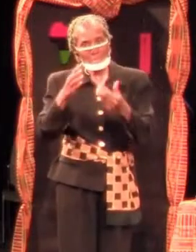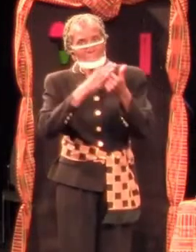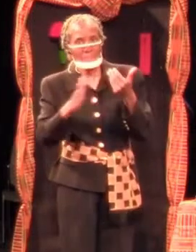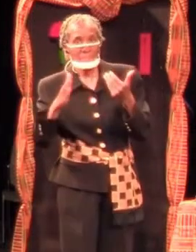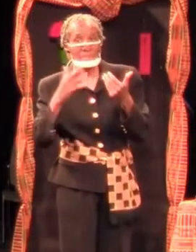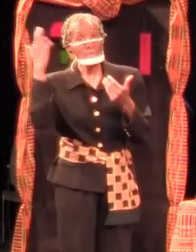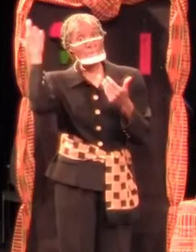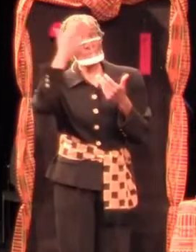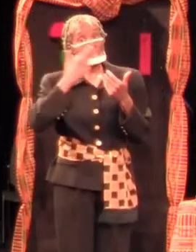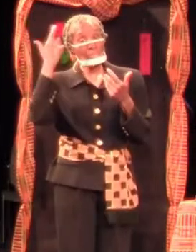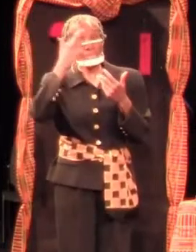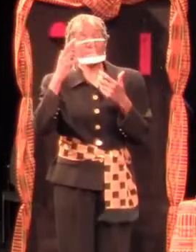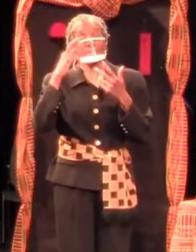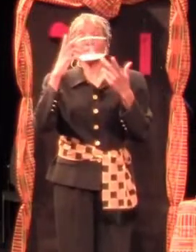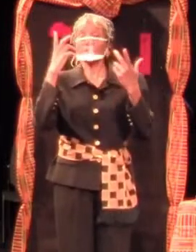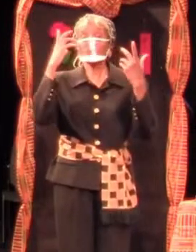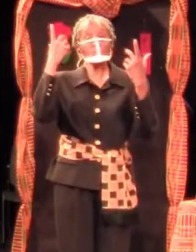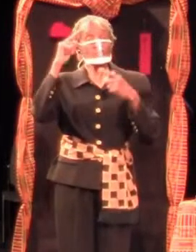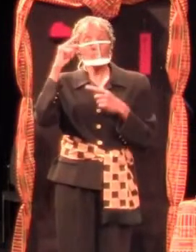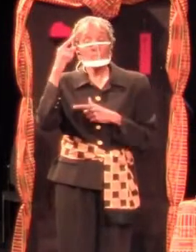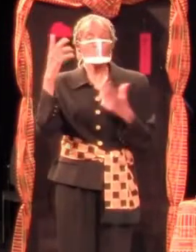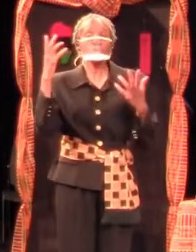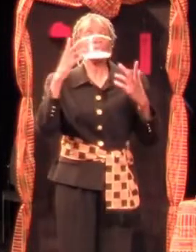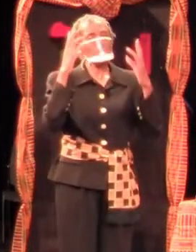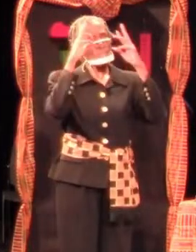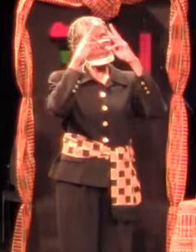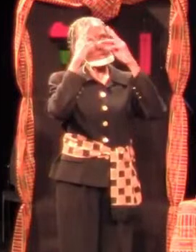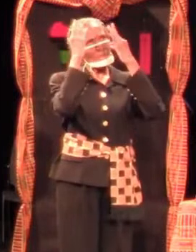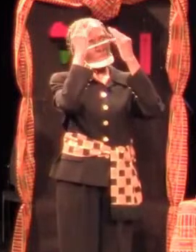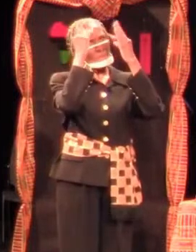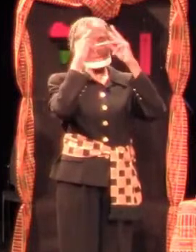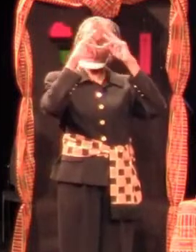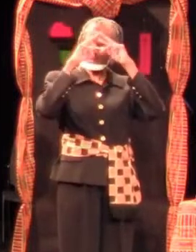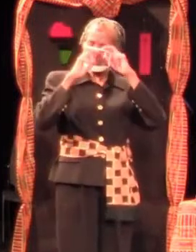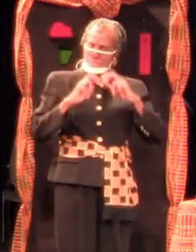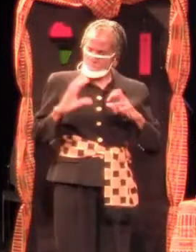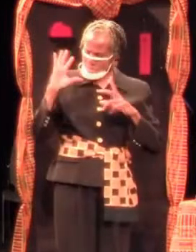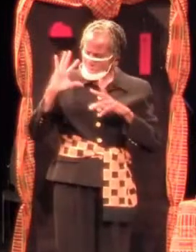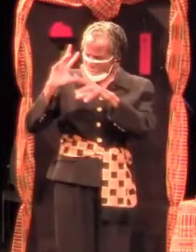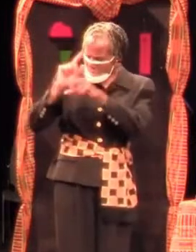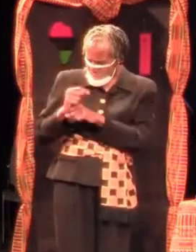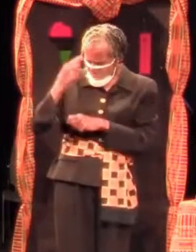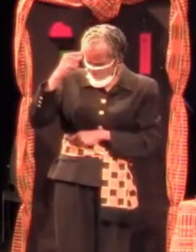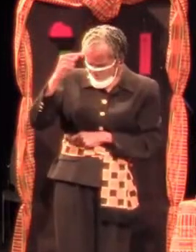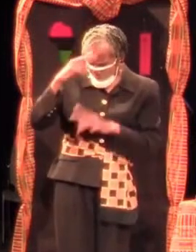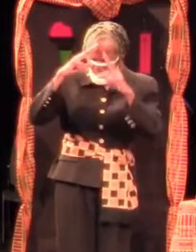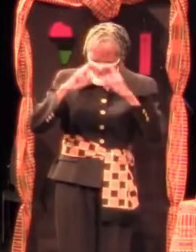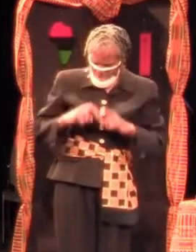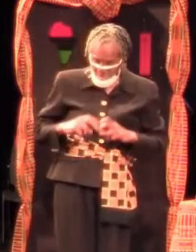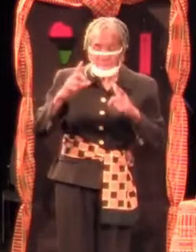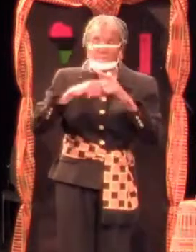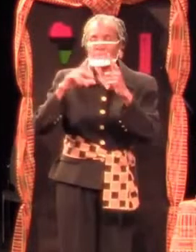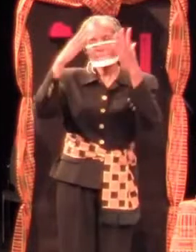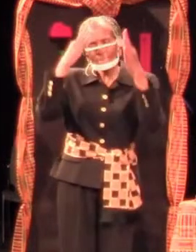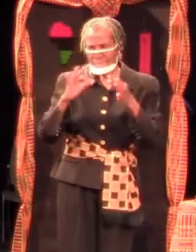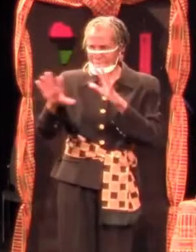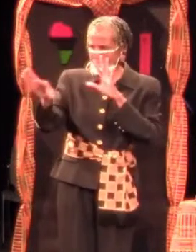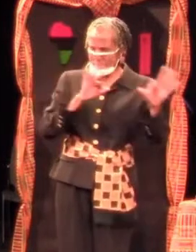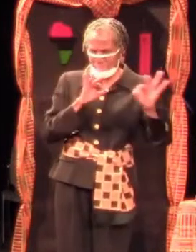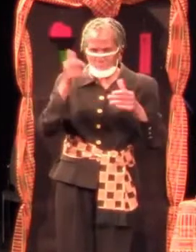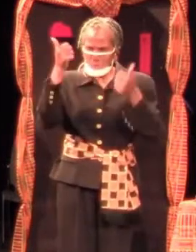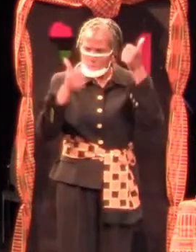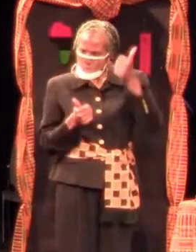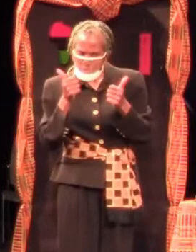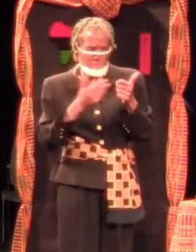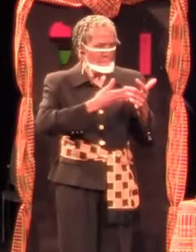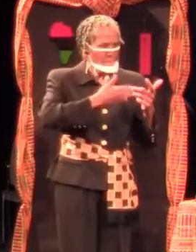Reason is necessary critical thought about our tradition, which enables us to select, preserve, and build